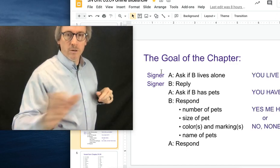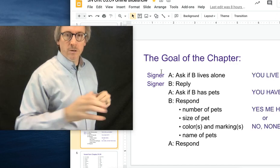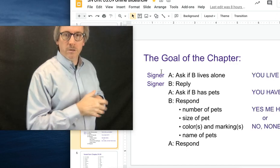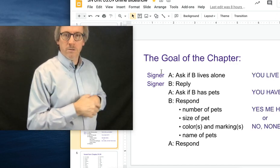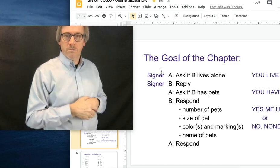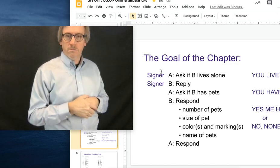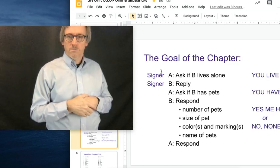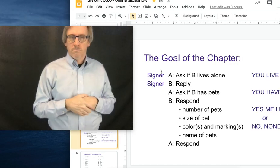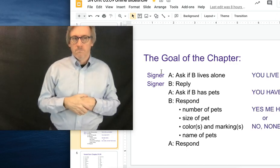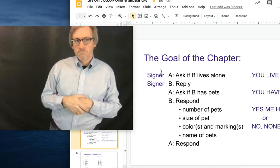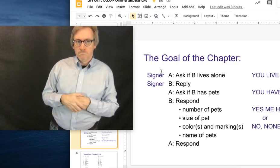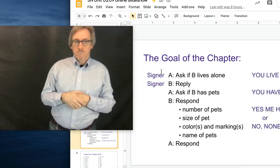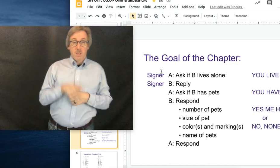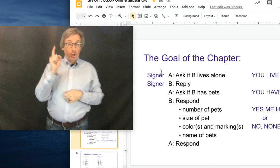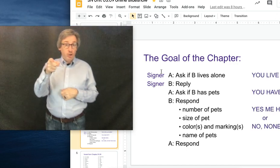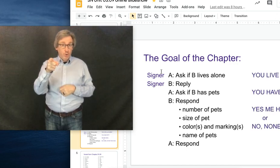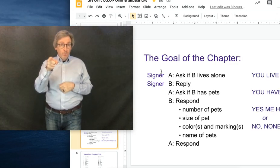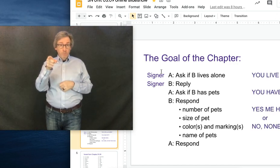here,